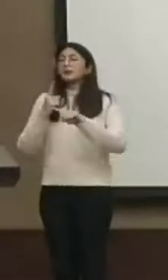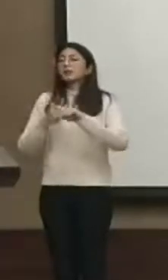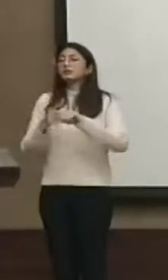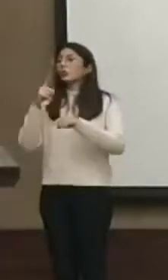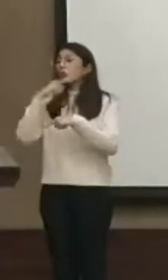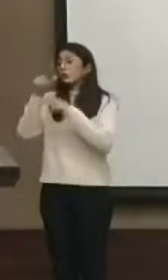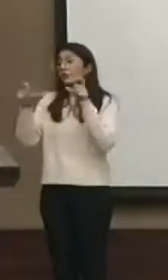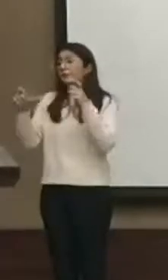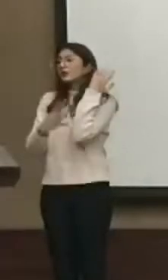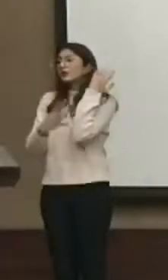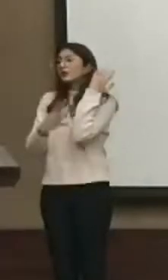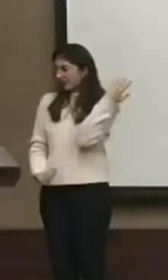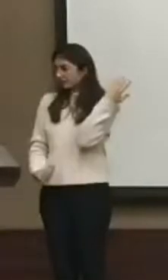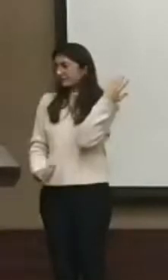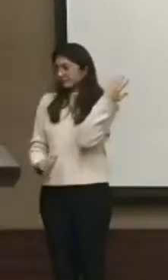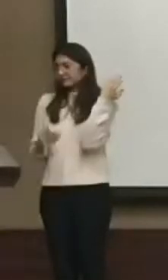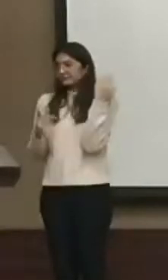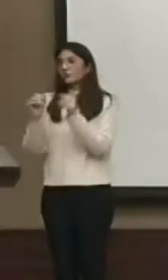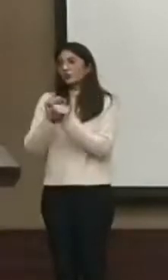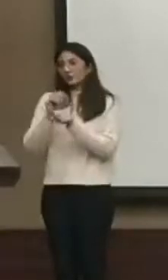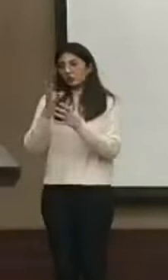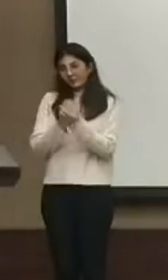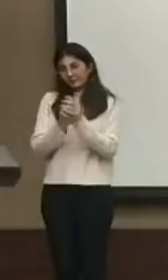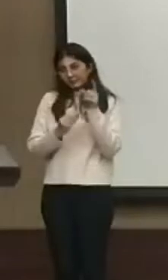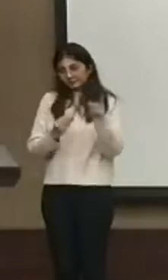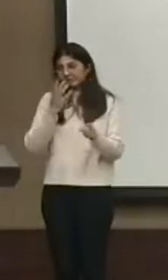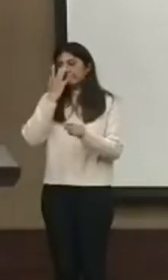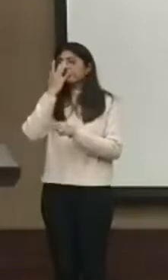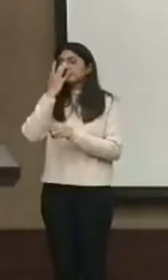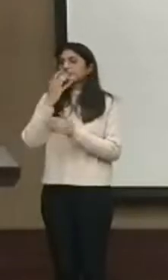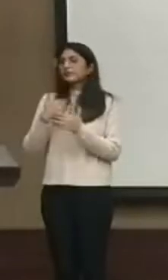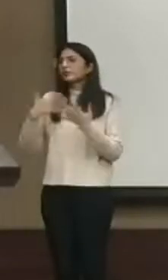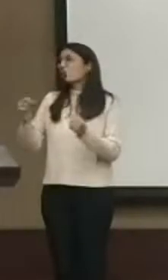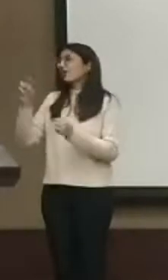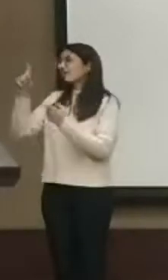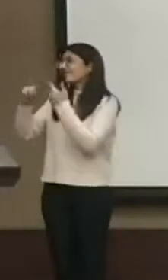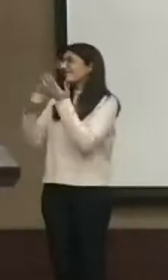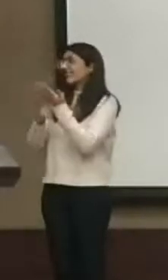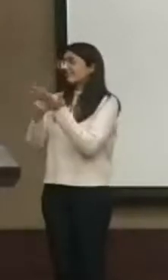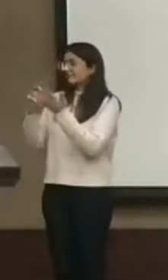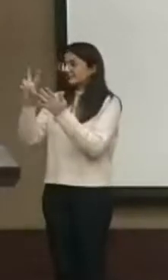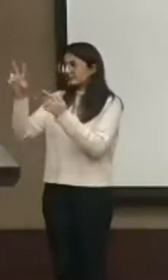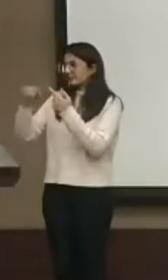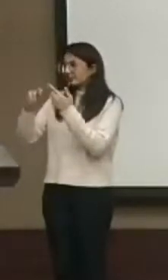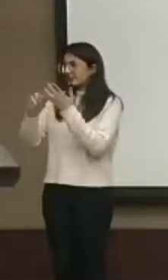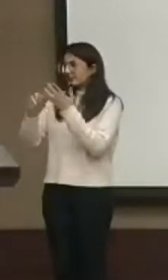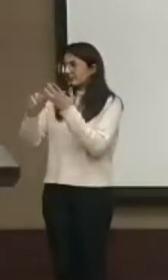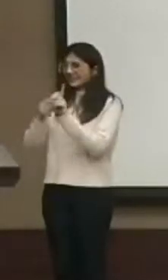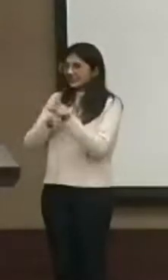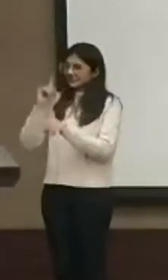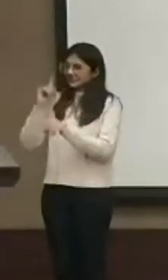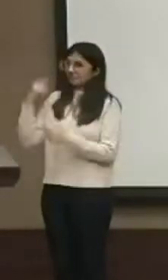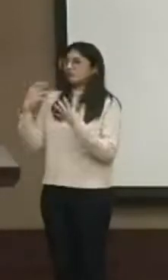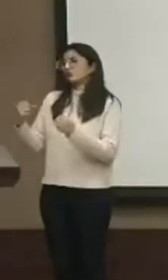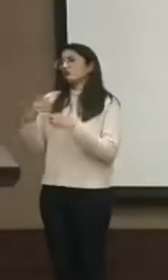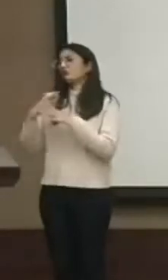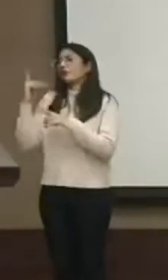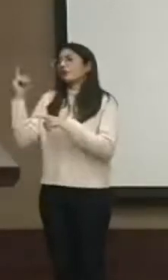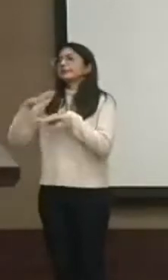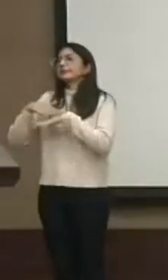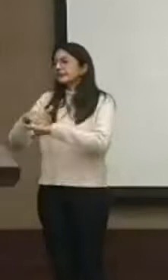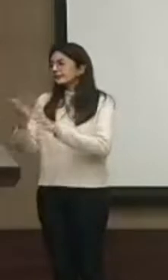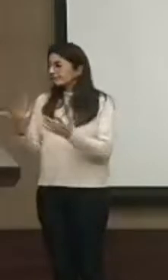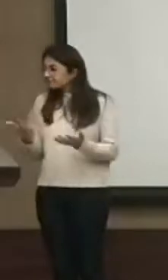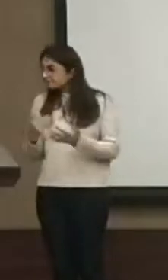are poverty. And I would like Venki for you to kind of share with us your